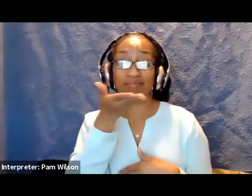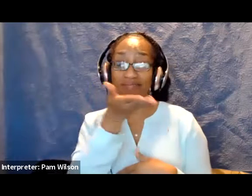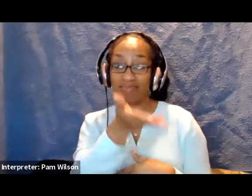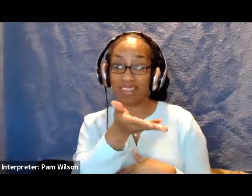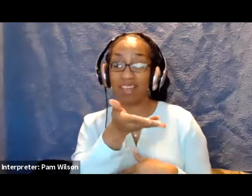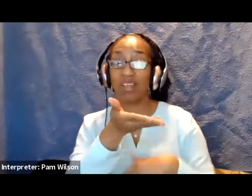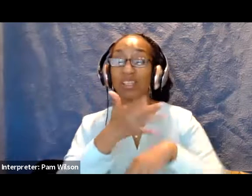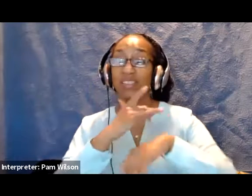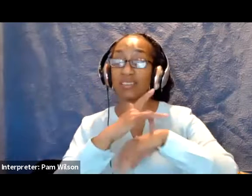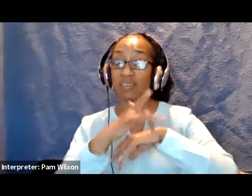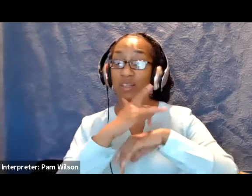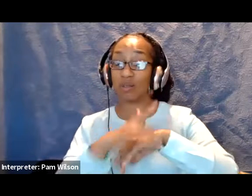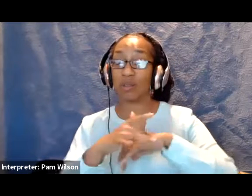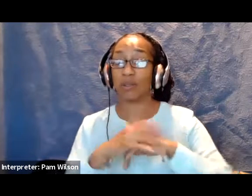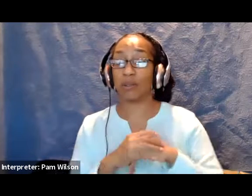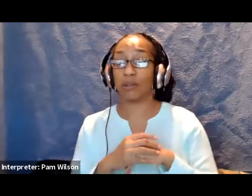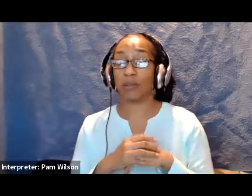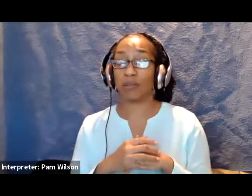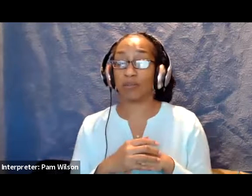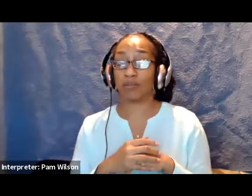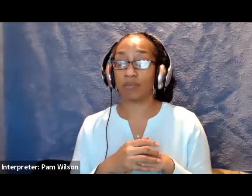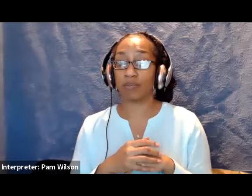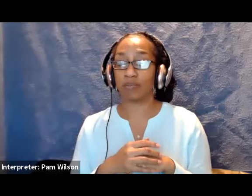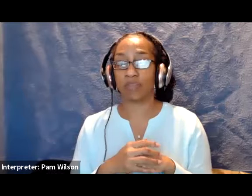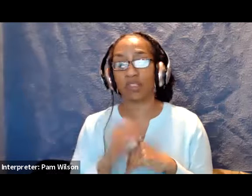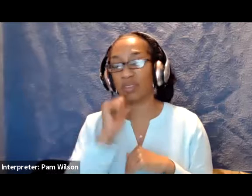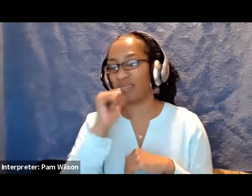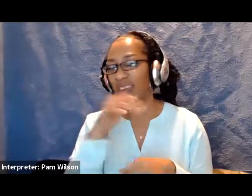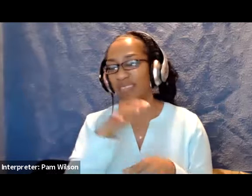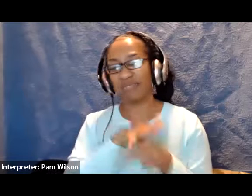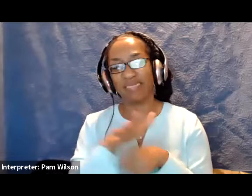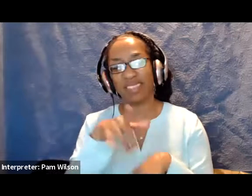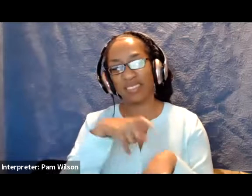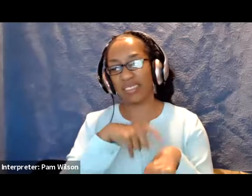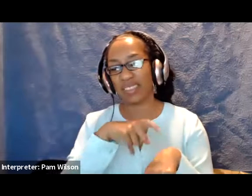you. There just was not enough time